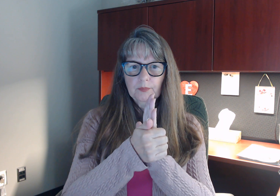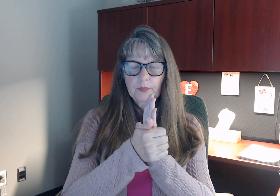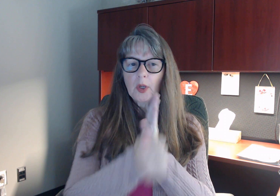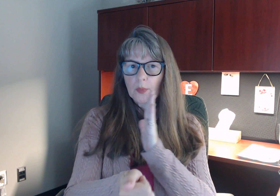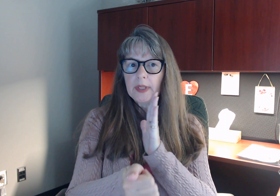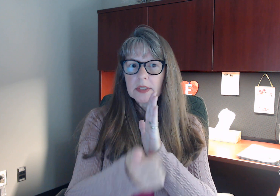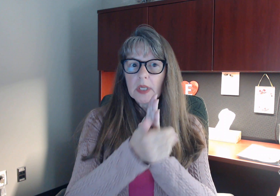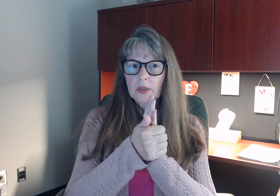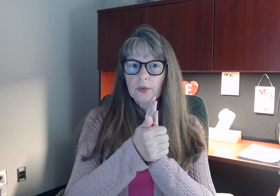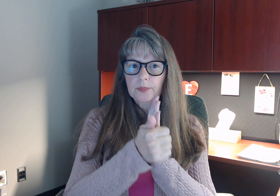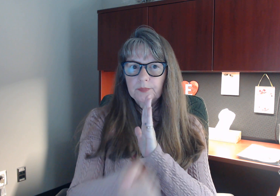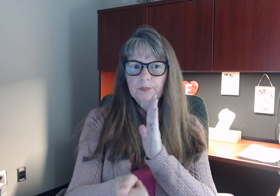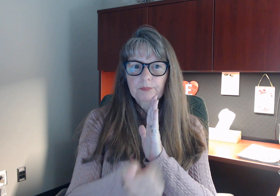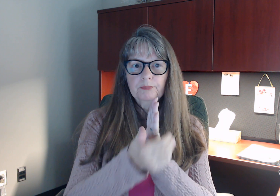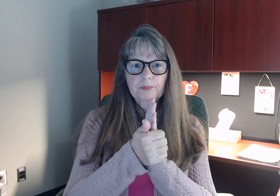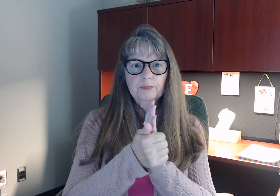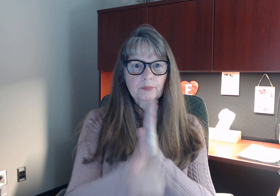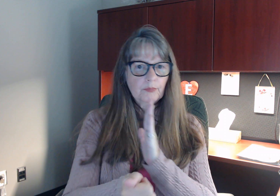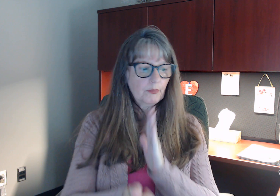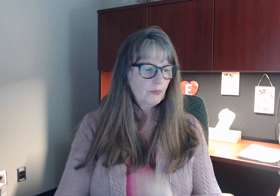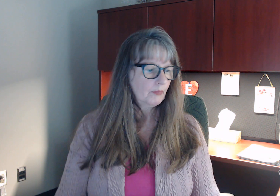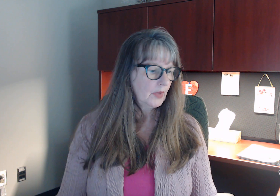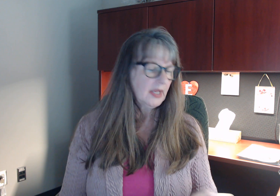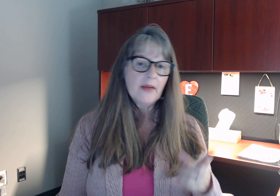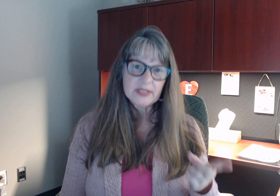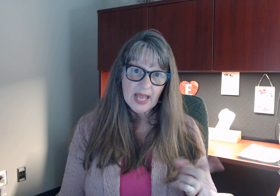They're really skilled. Have a talent.